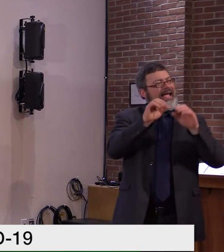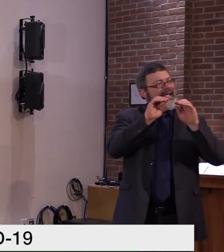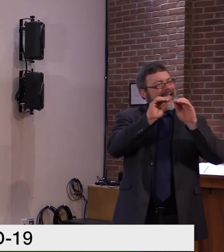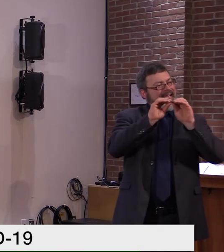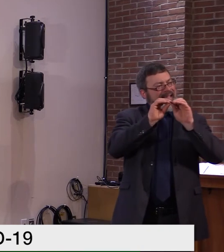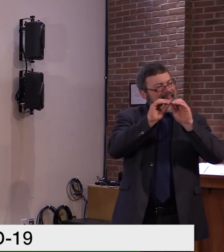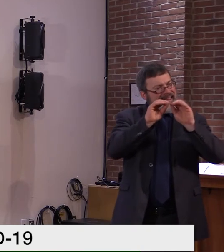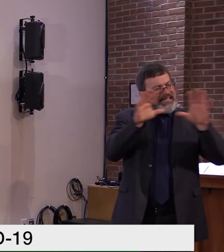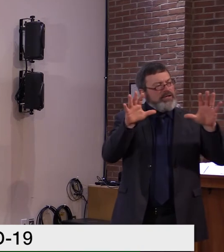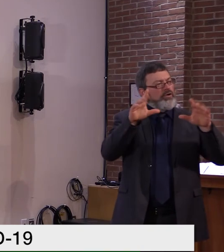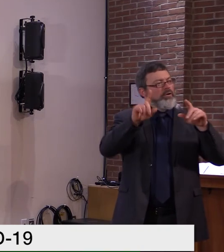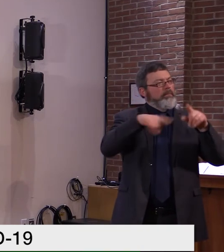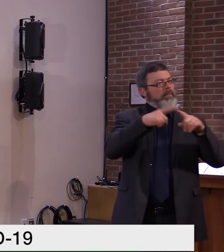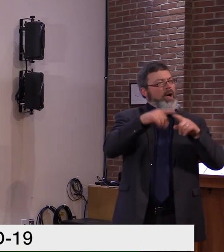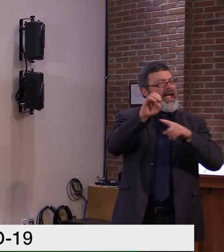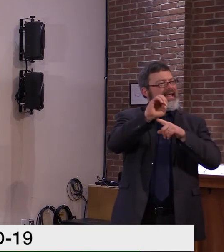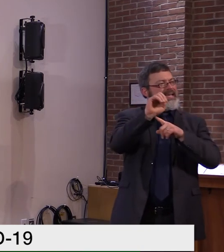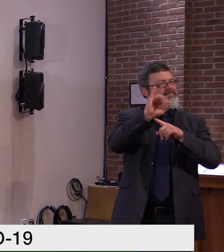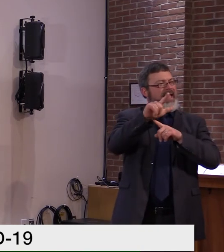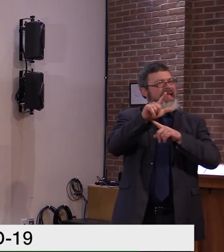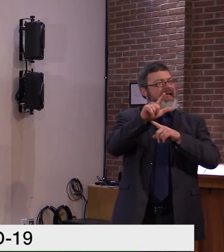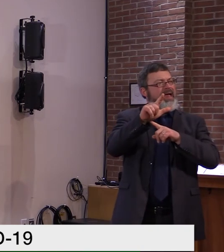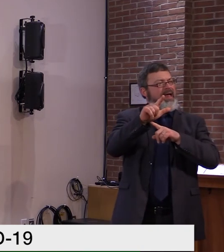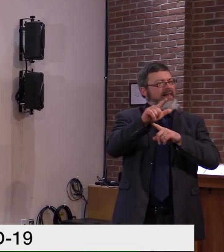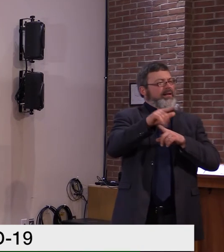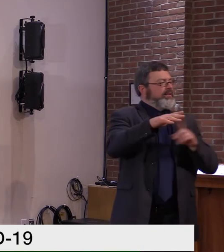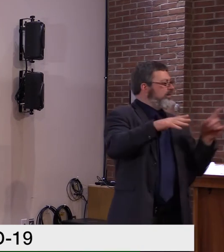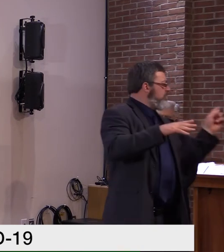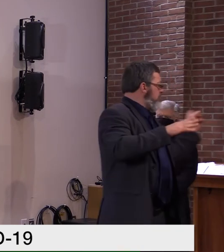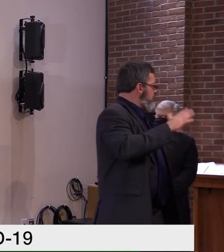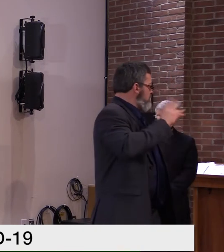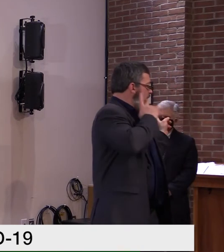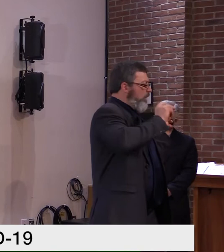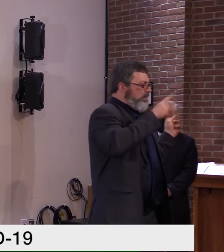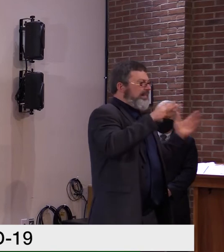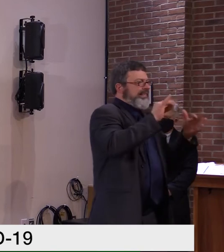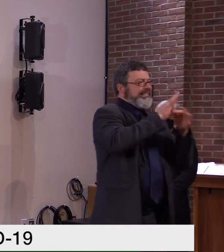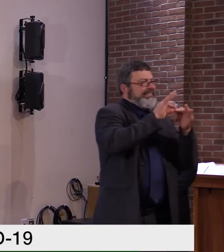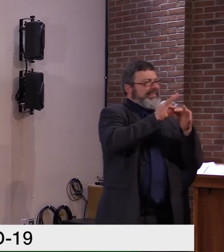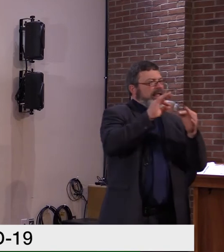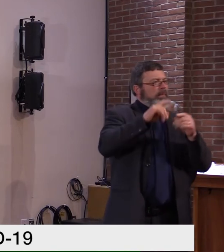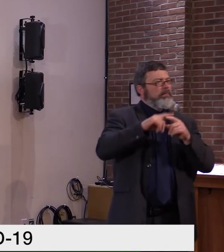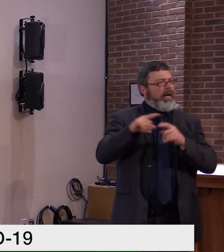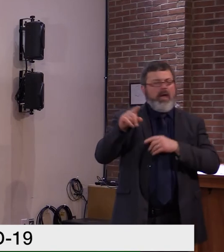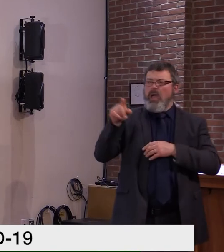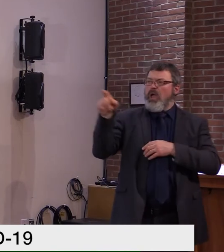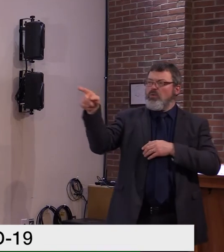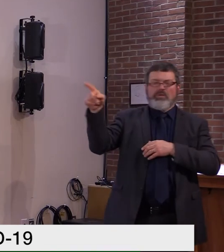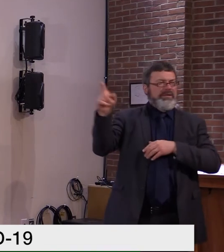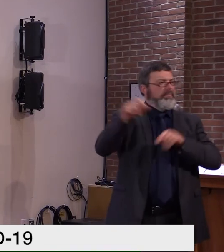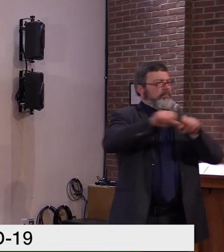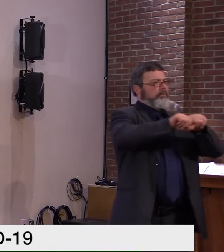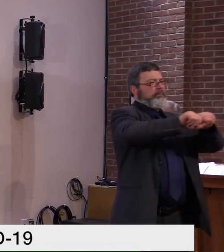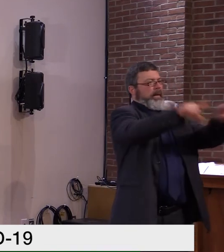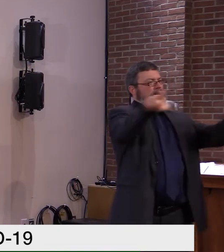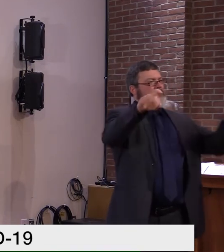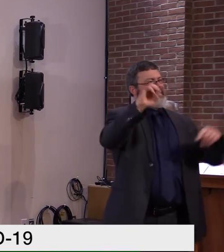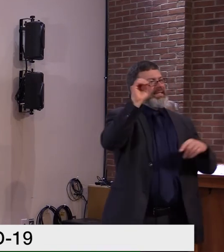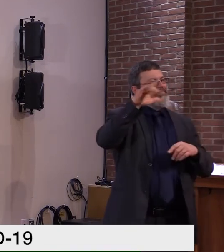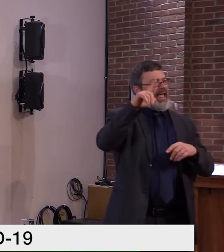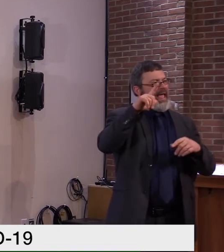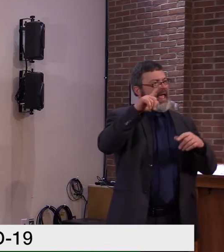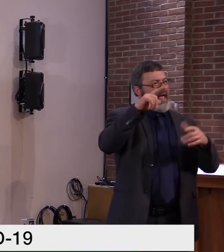to tell them what happened. Why didn't you tell the people involved in either of your emails what specifically happened?